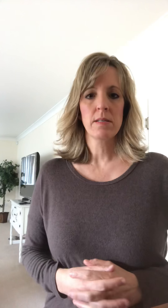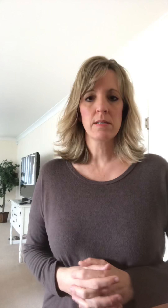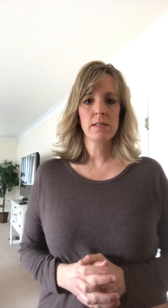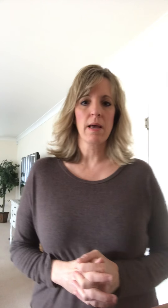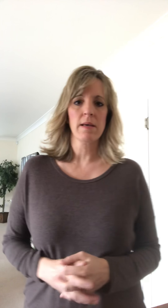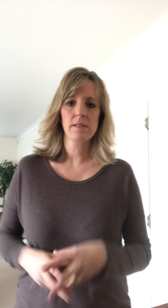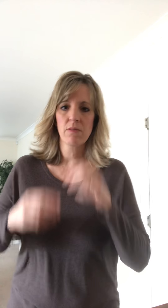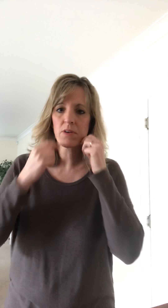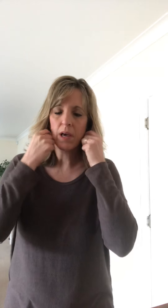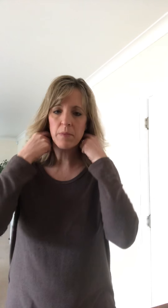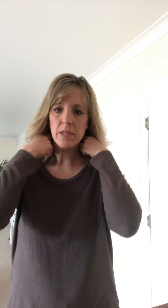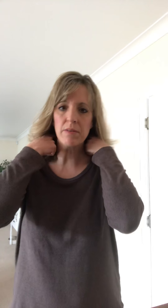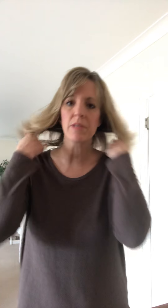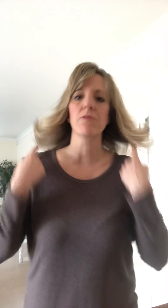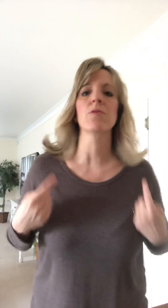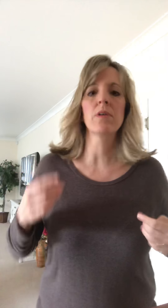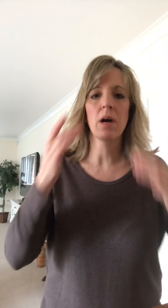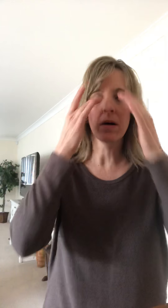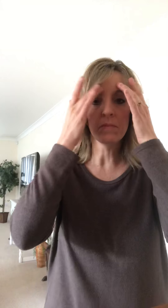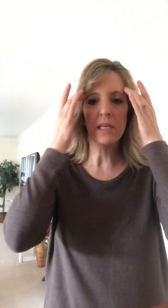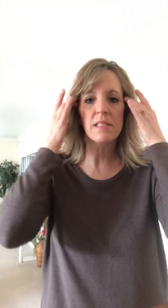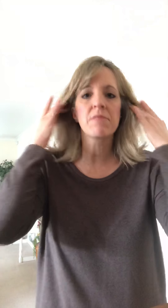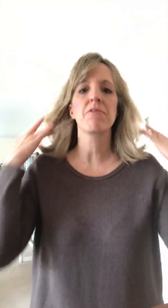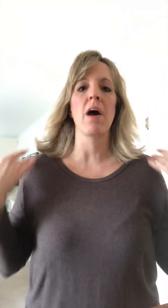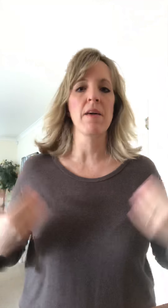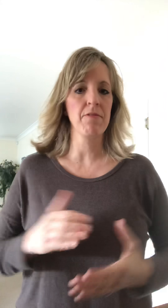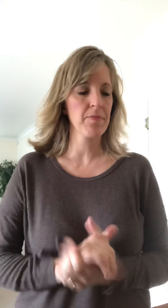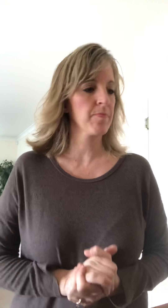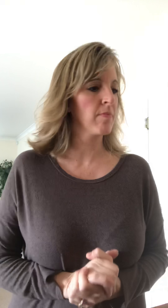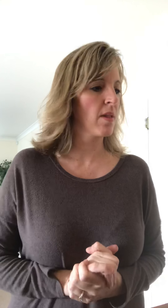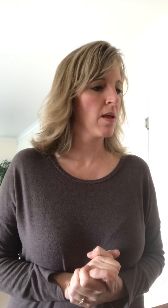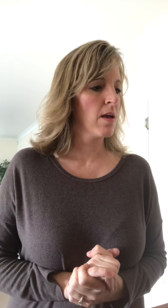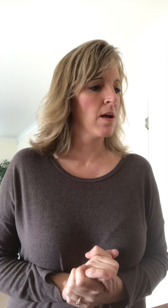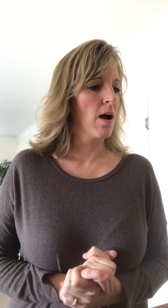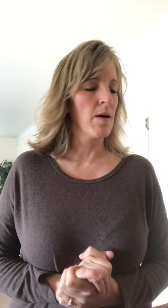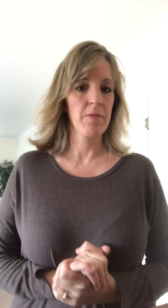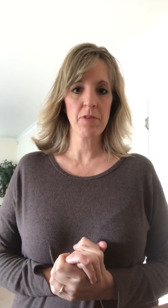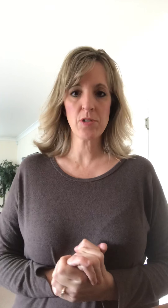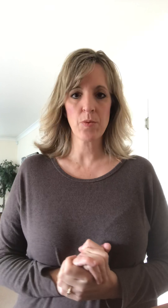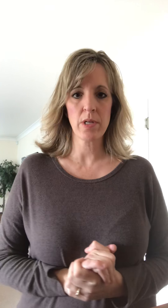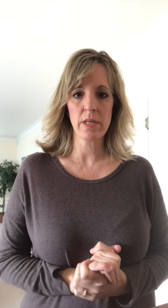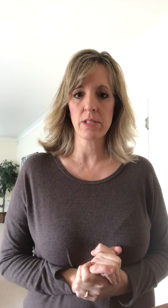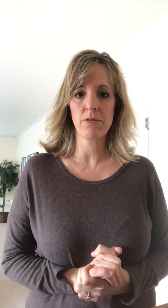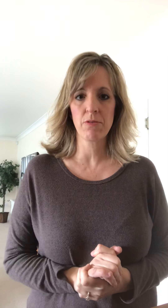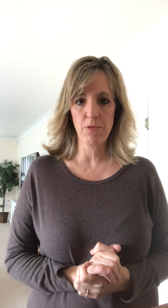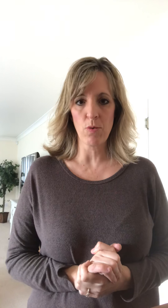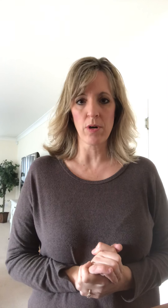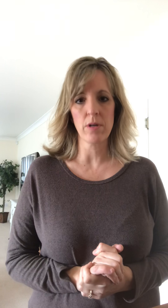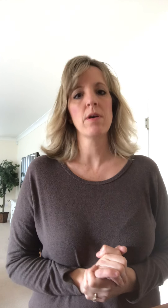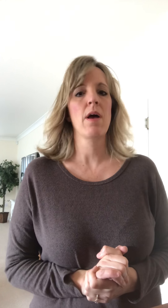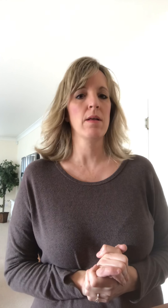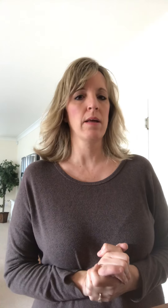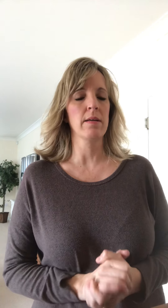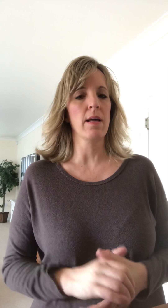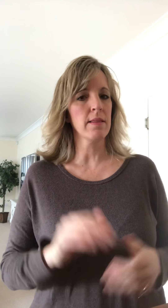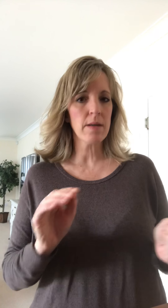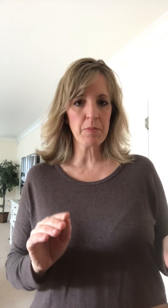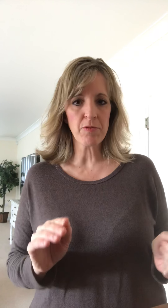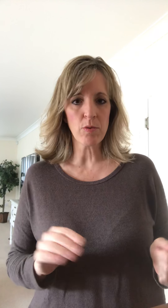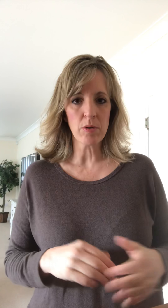This is the ASL vocabulary for lesson 5. The first one is for, like not the number 4,